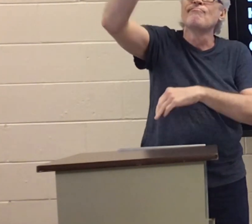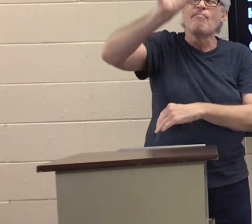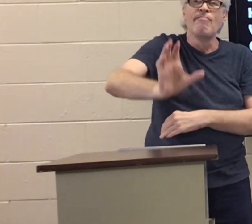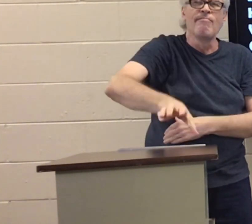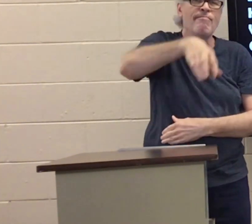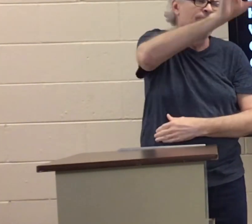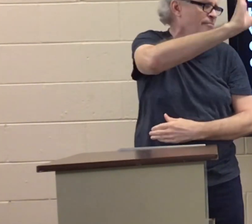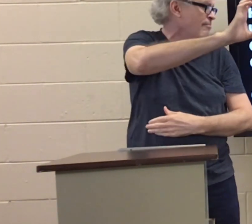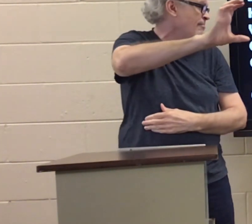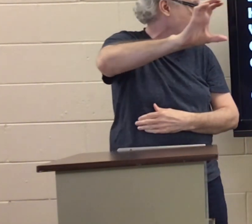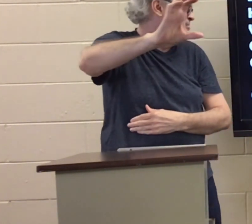God is alive.